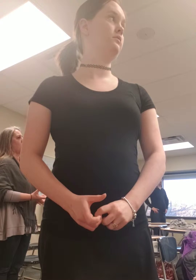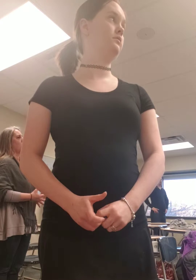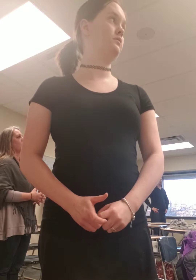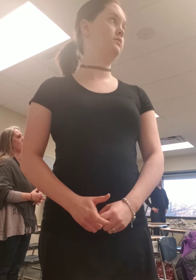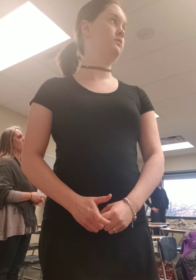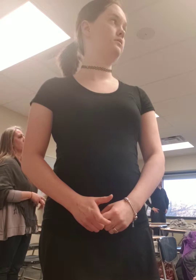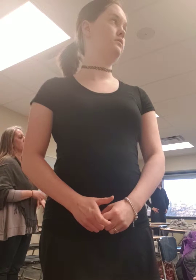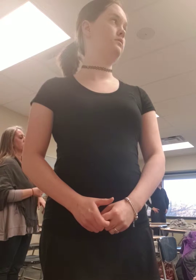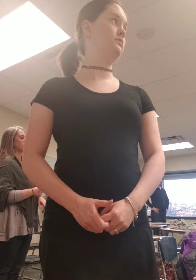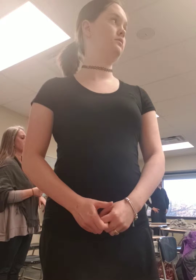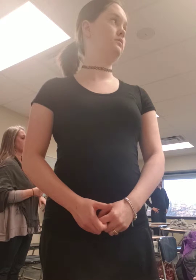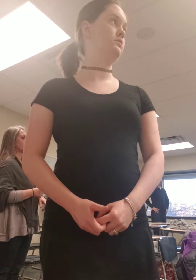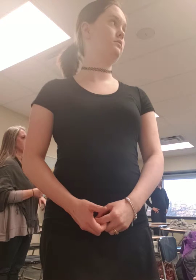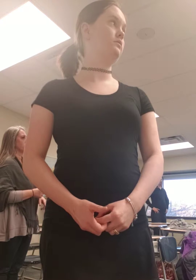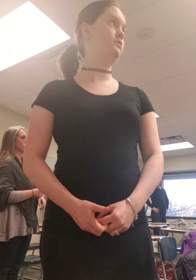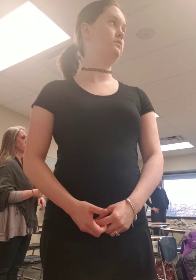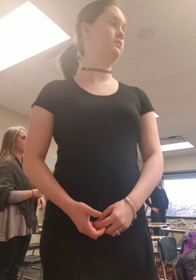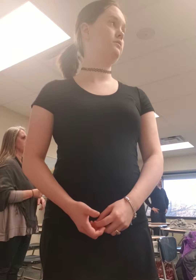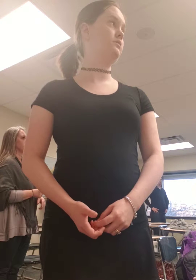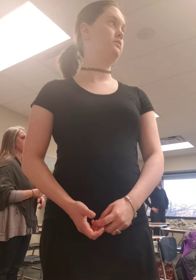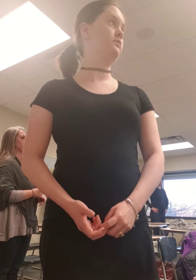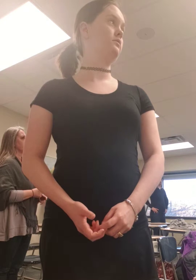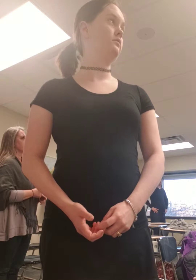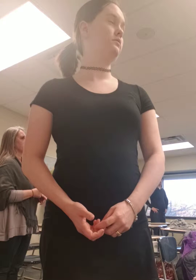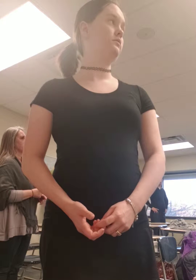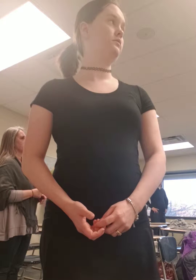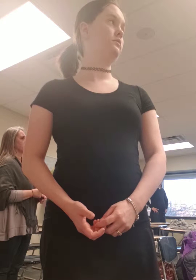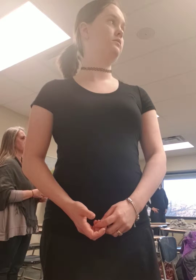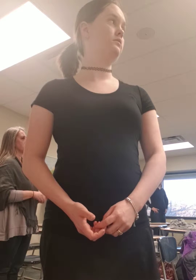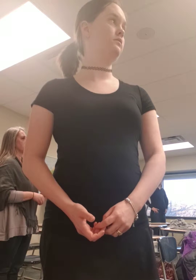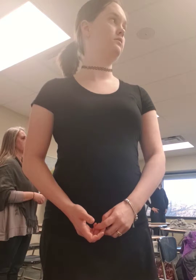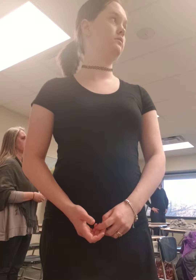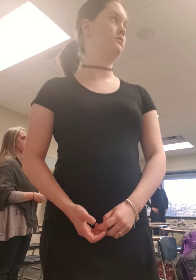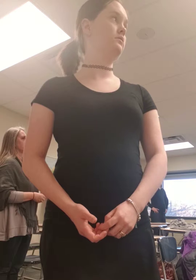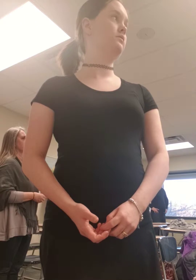going to go over it. You can just add that to your previous bell work.